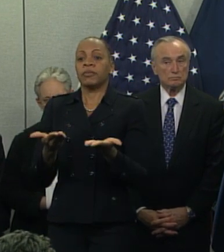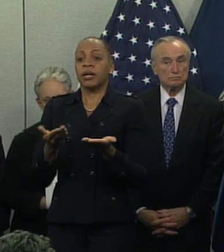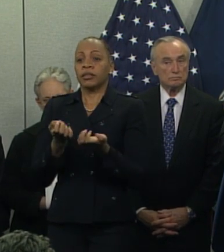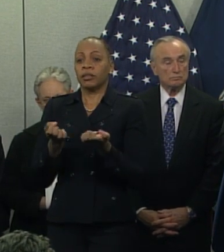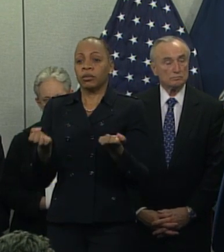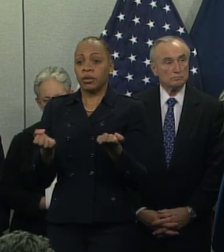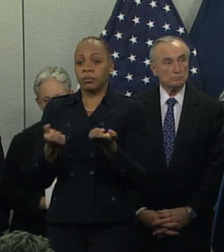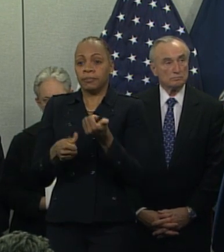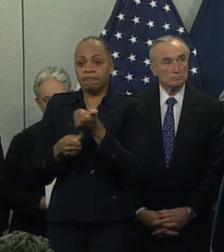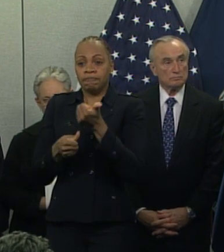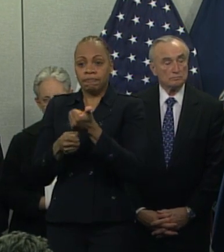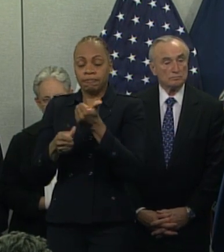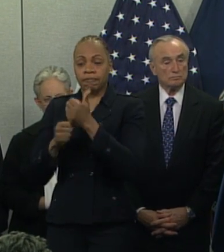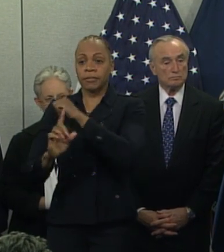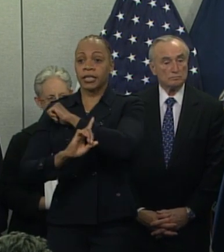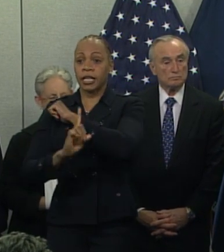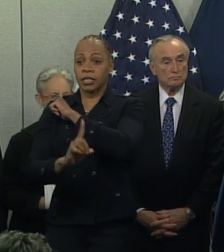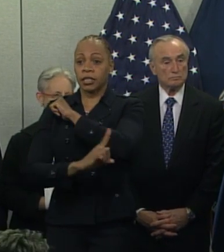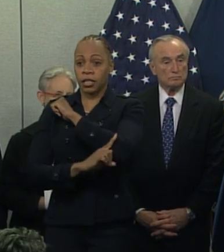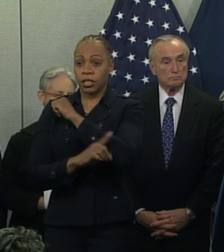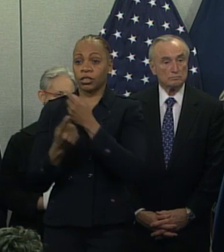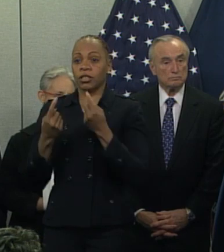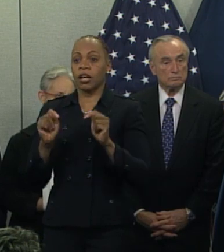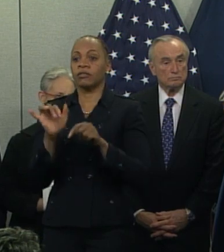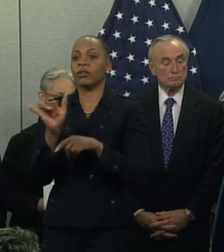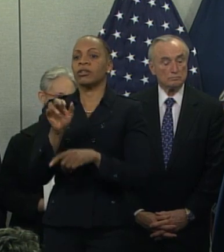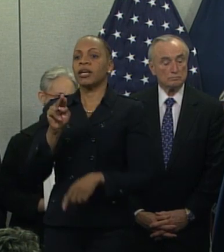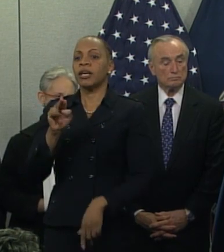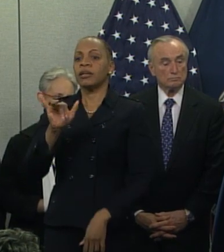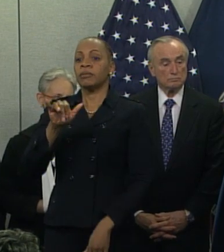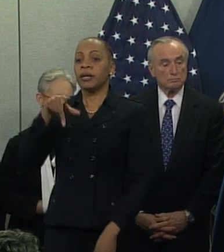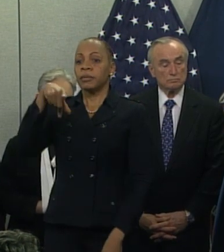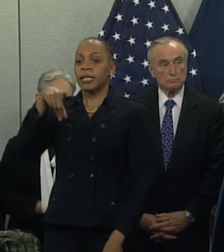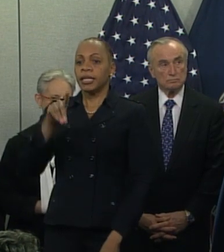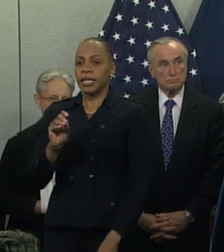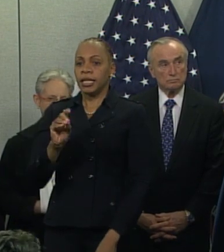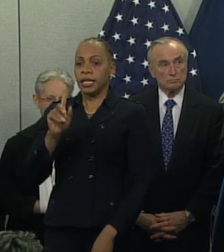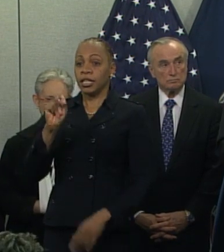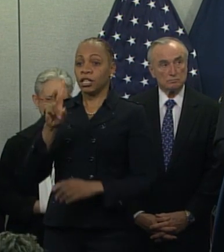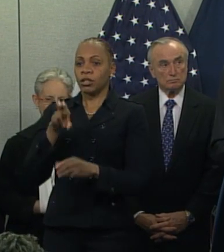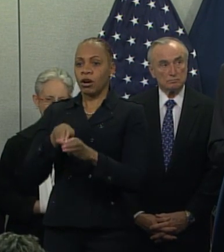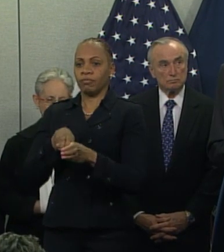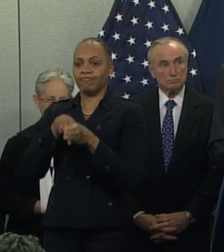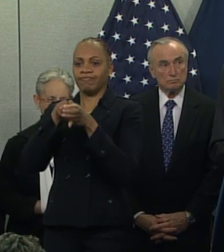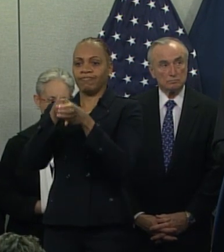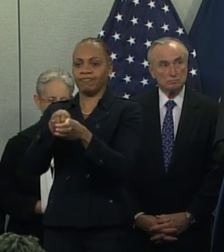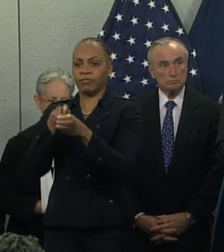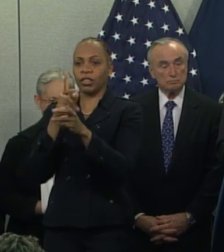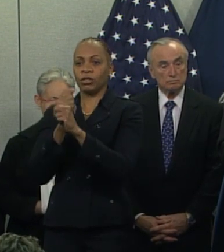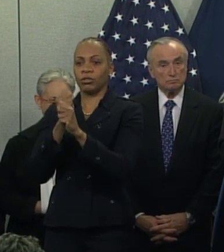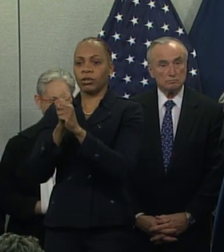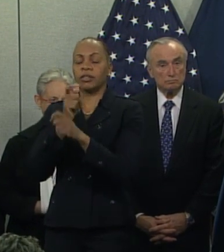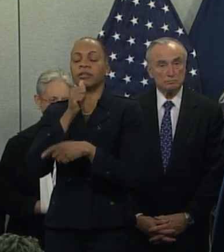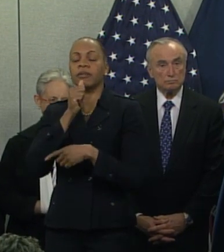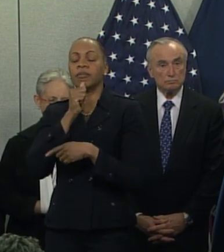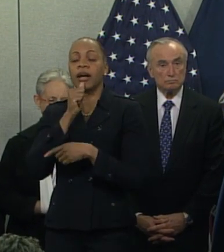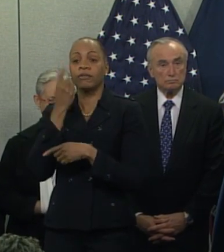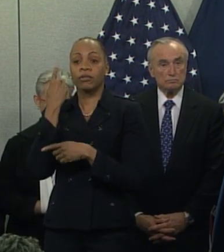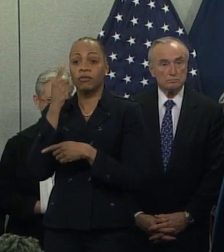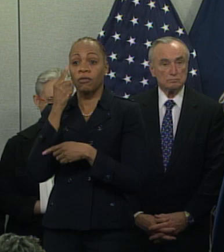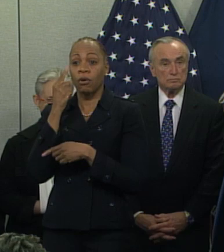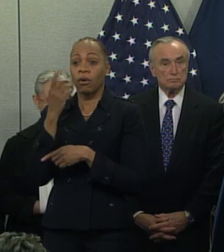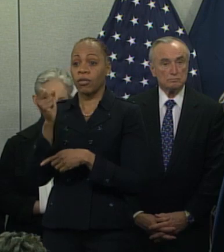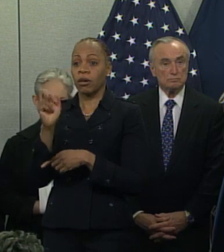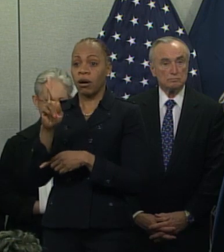in sanitation's efforts. There will also be NYPD tow trucks and private tow trucks mobilized for removing stalled